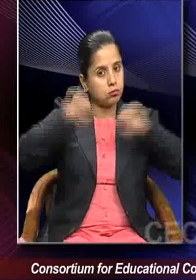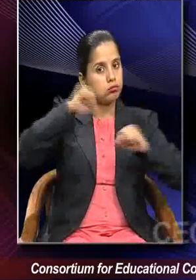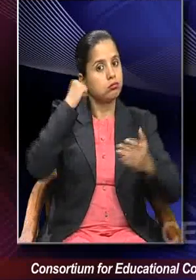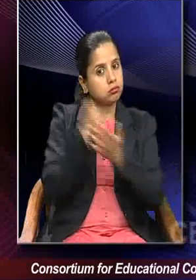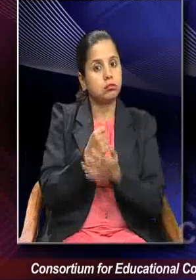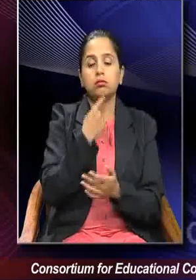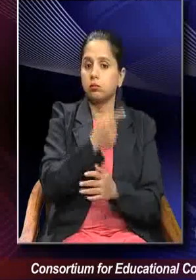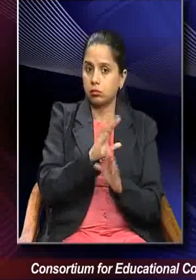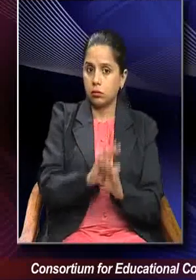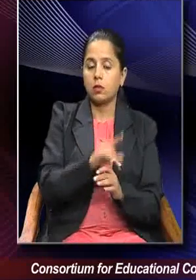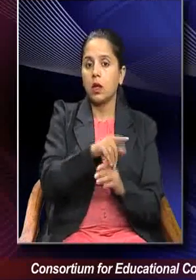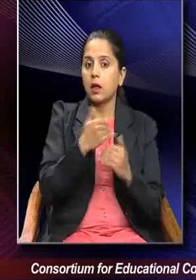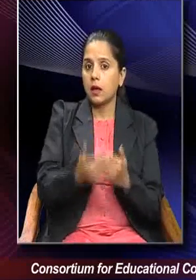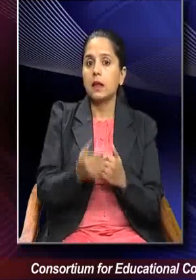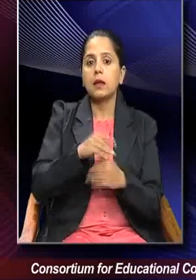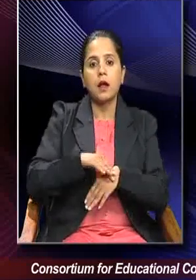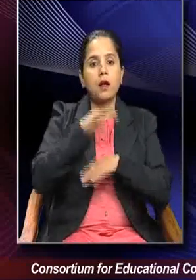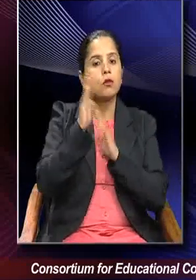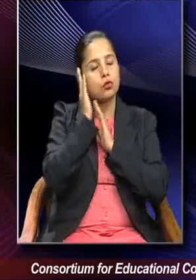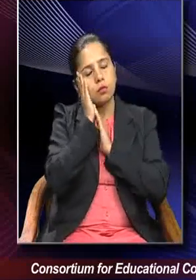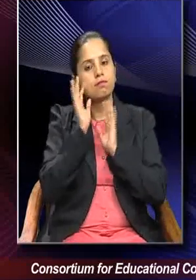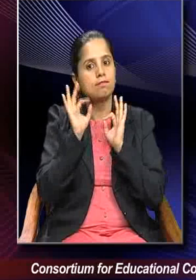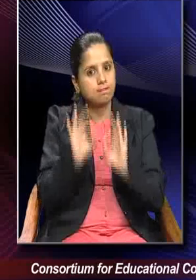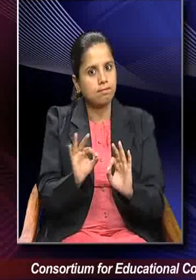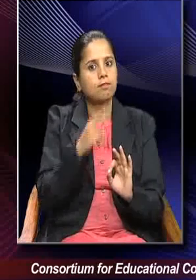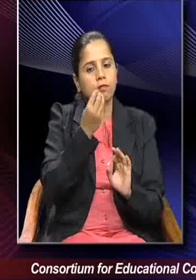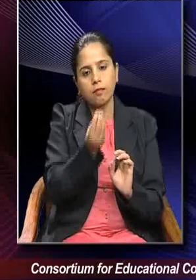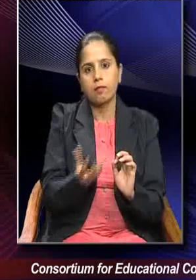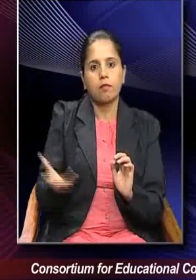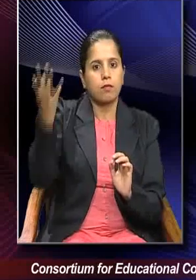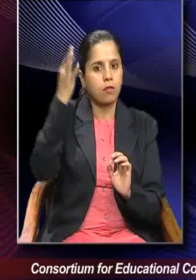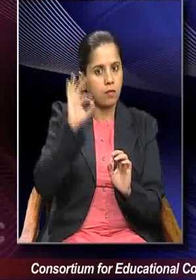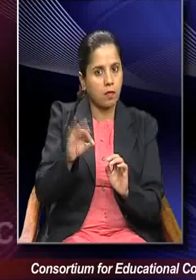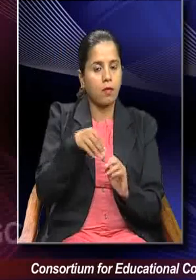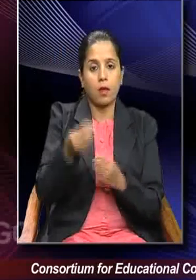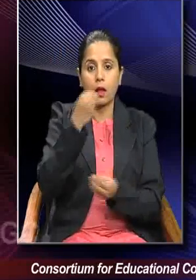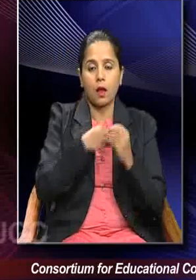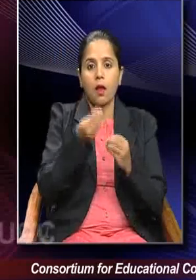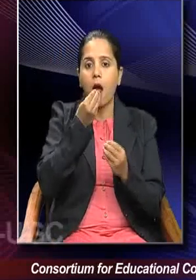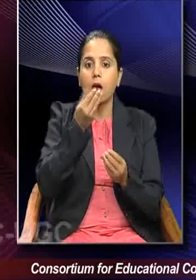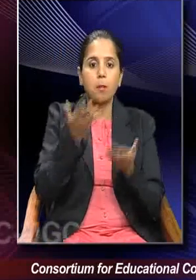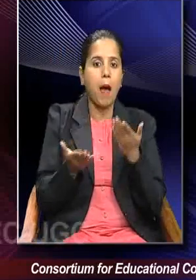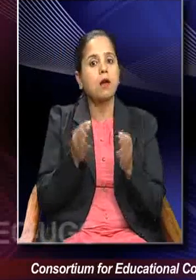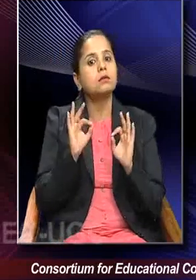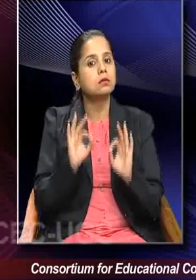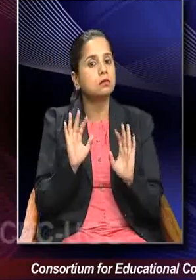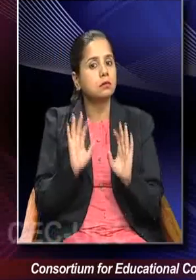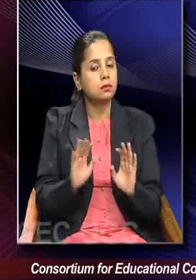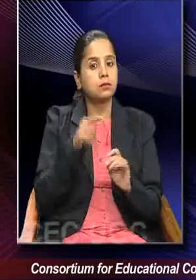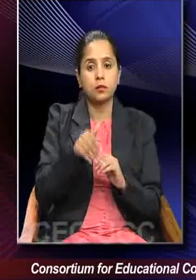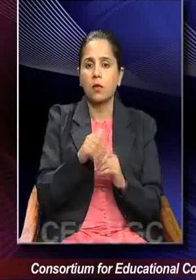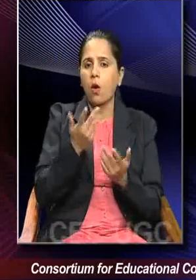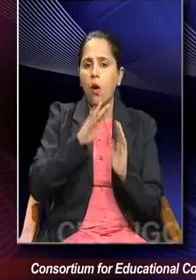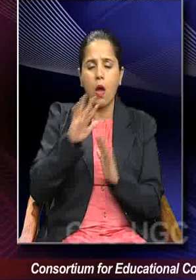exercise, enough sleep, and eating a balanced diet, and refrain